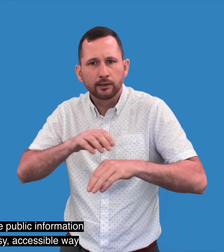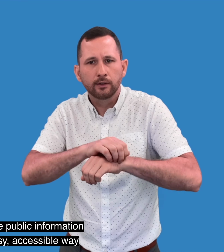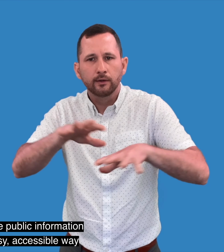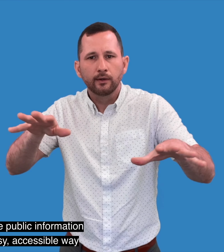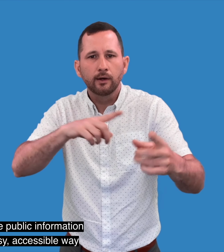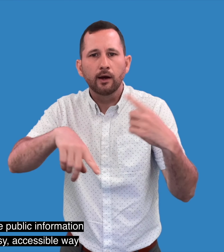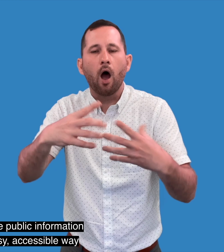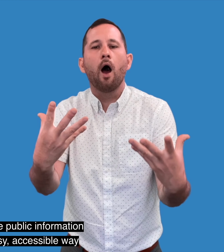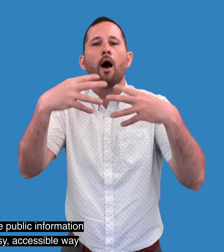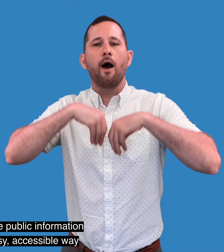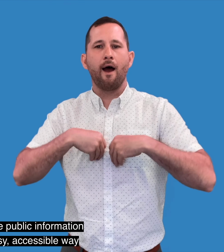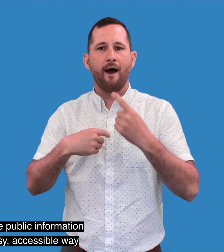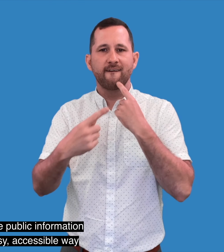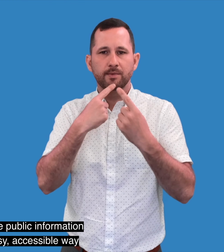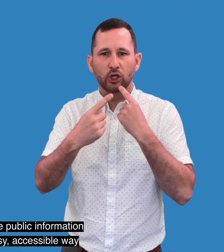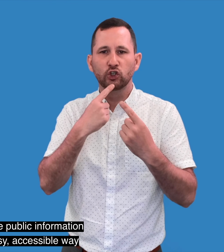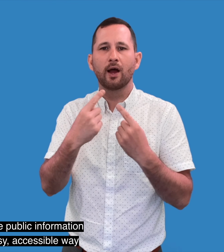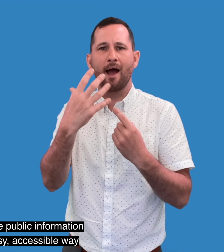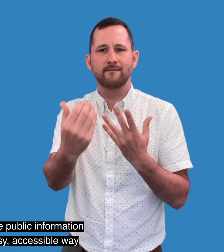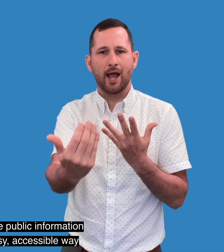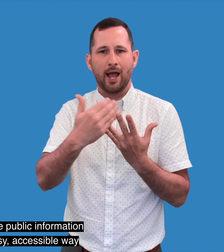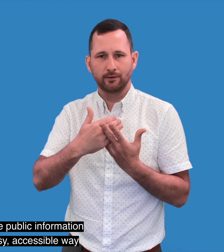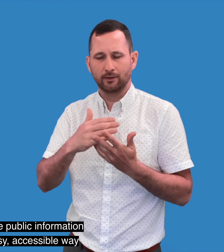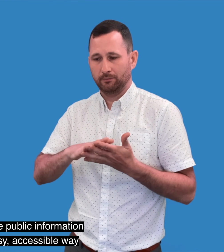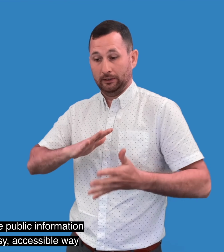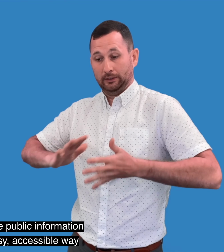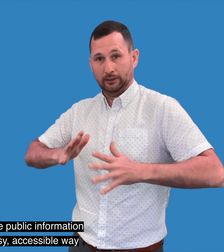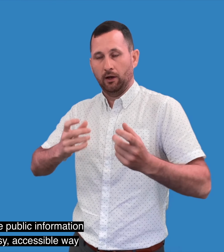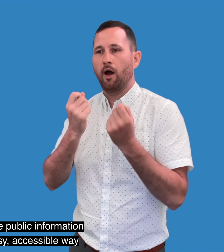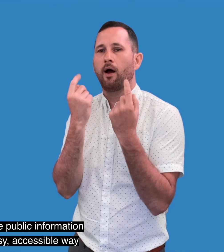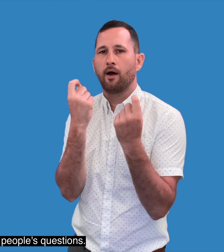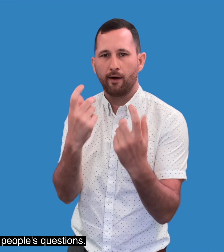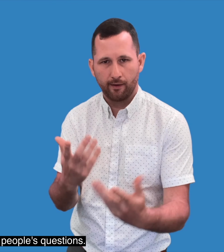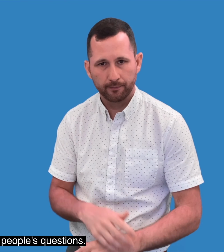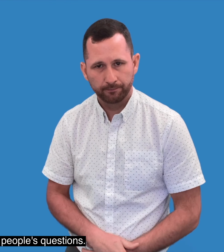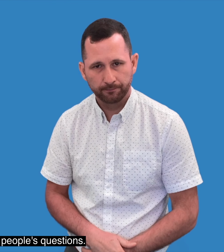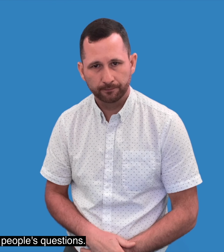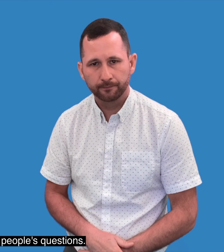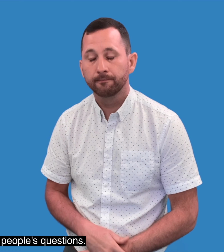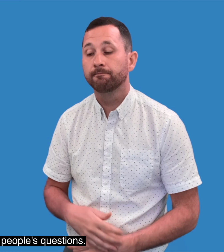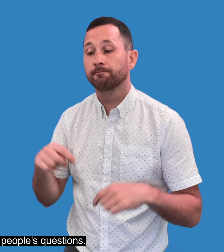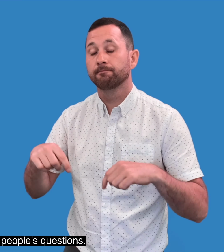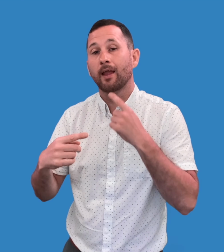give the public information in an easy, accessible way to answer people's questions.